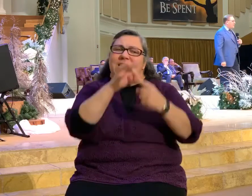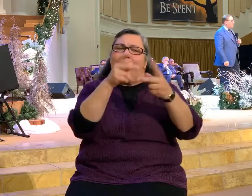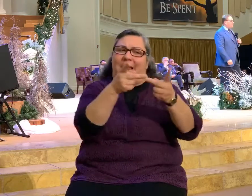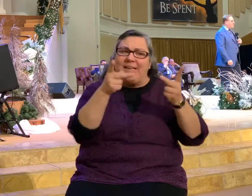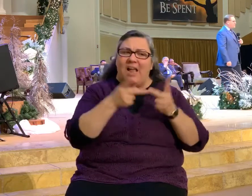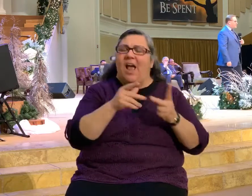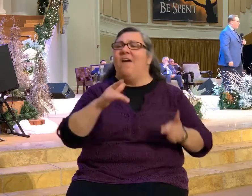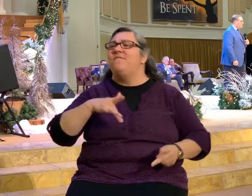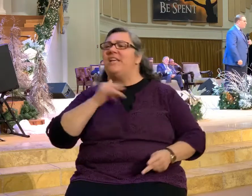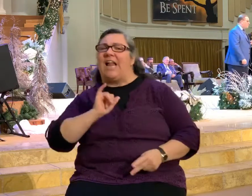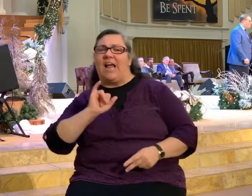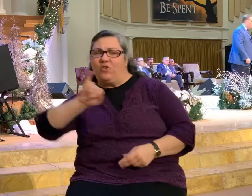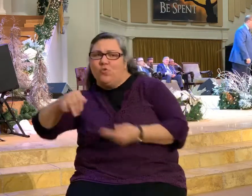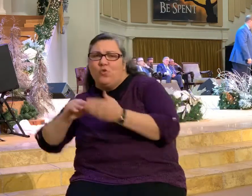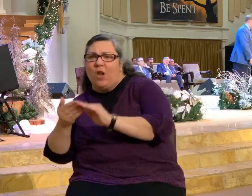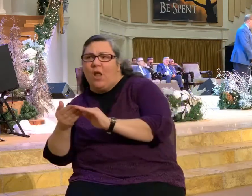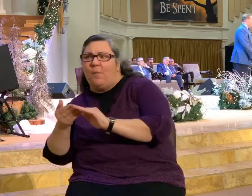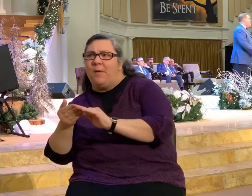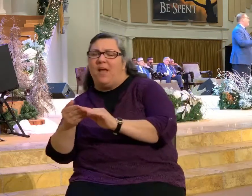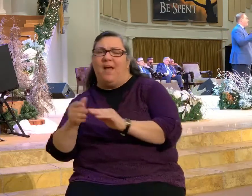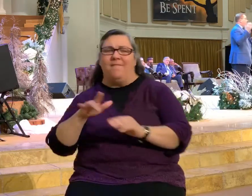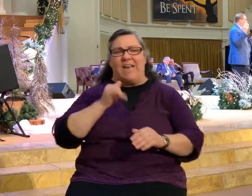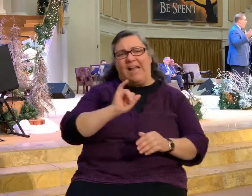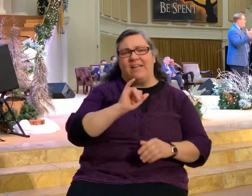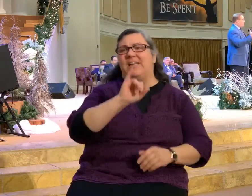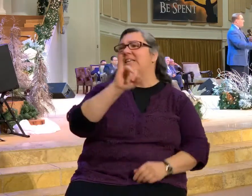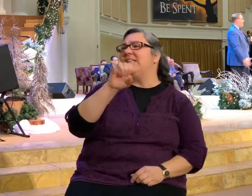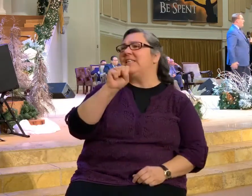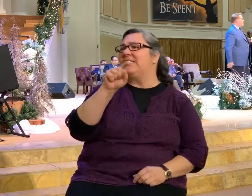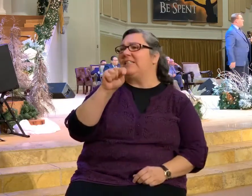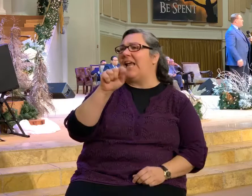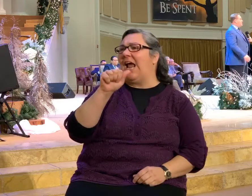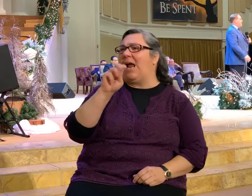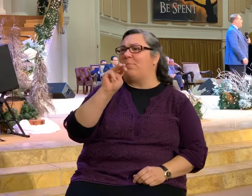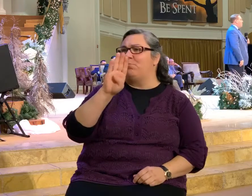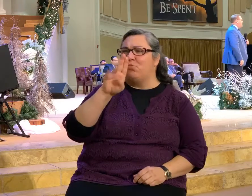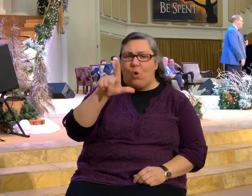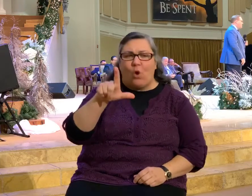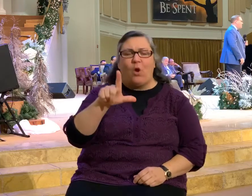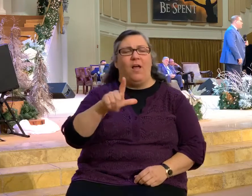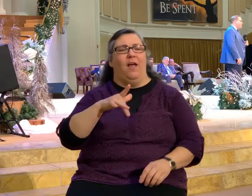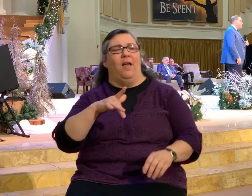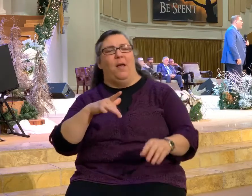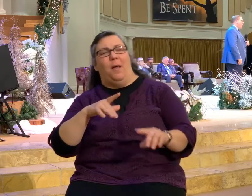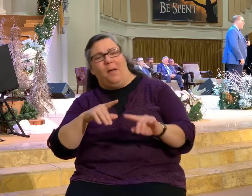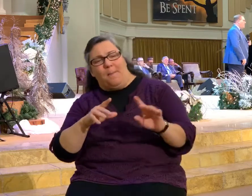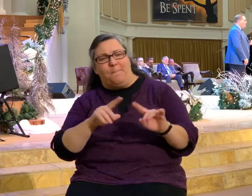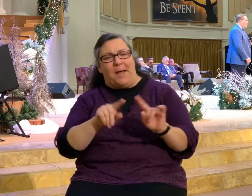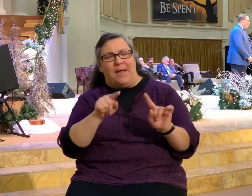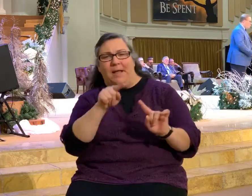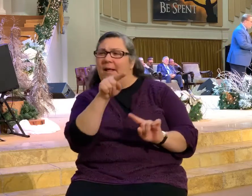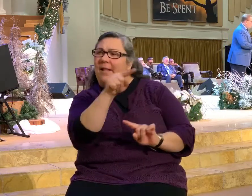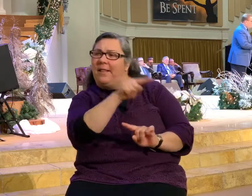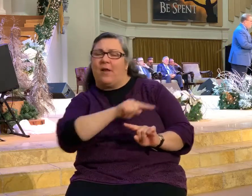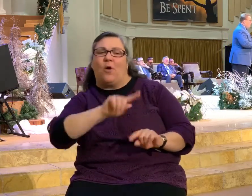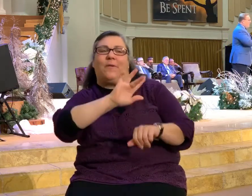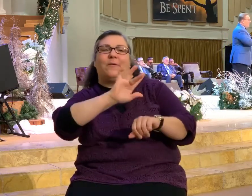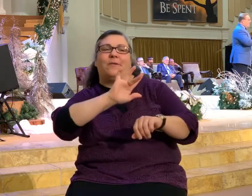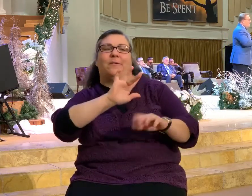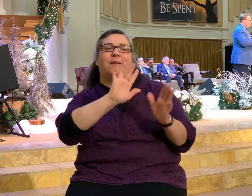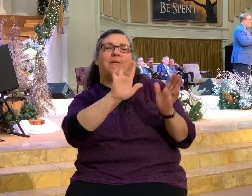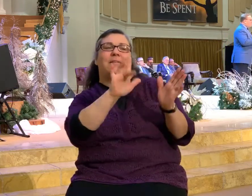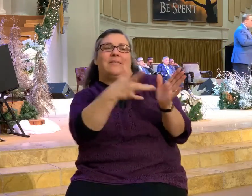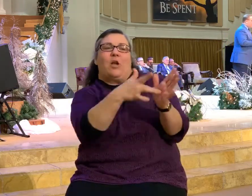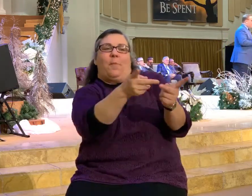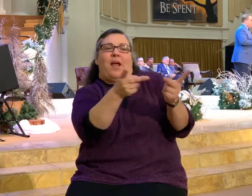and even Istanbul, and maybe they all feel alike because they are centers of worship.